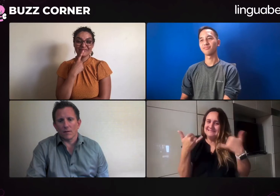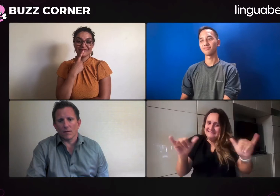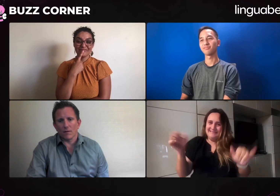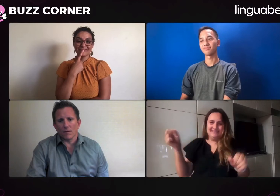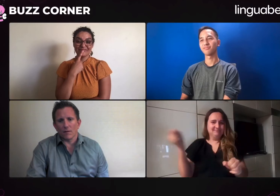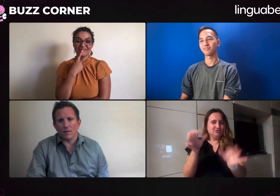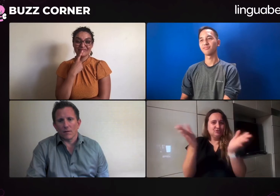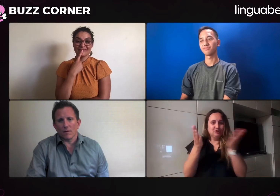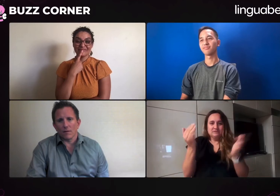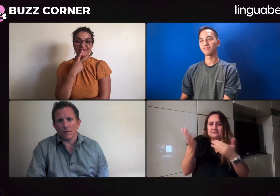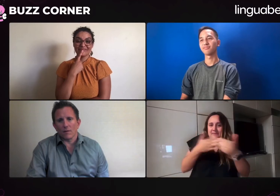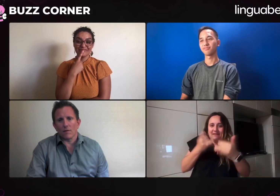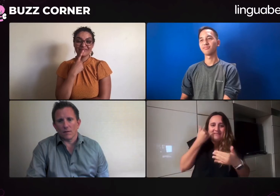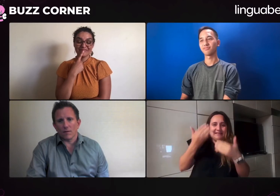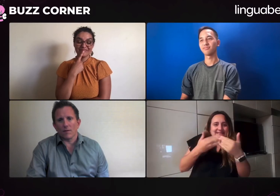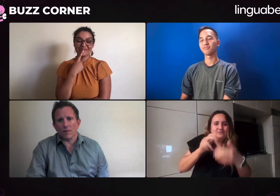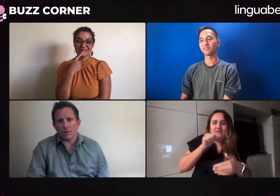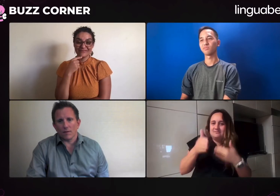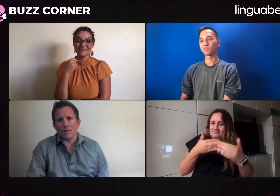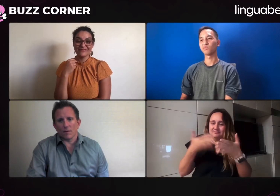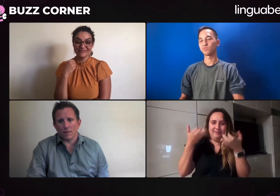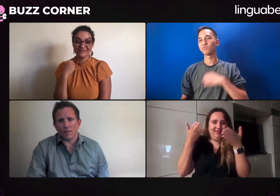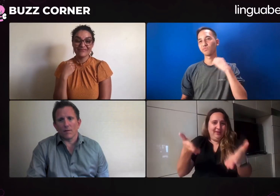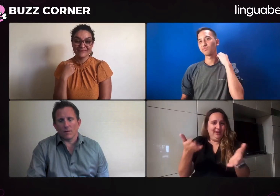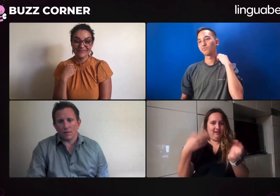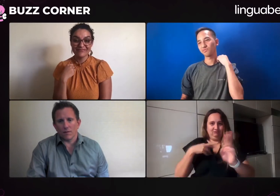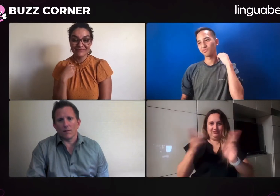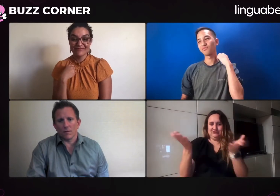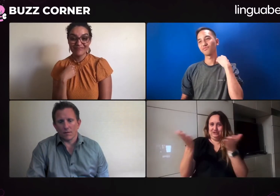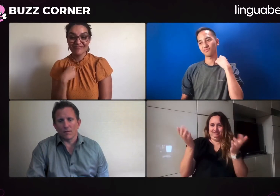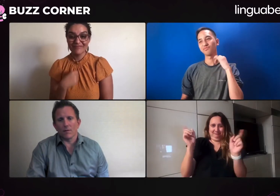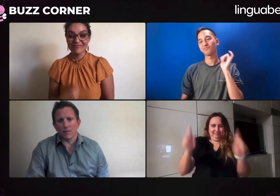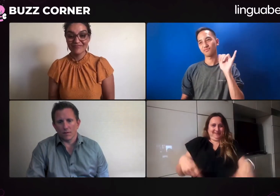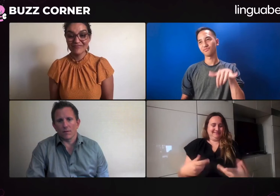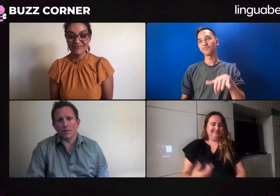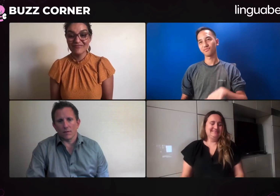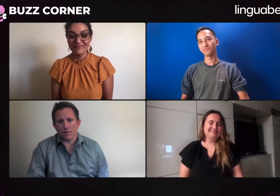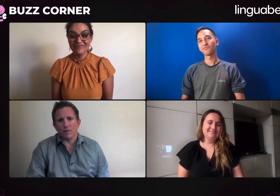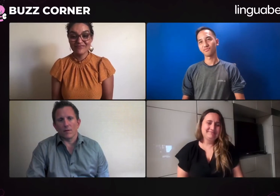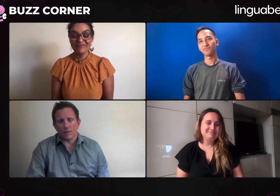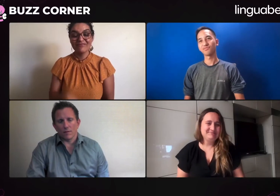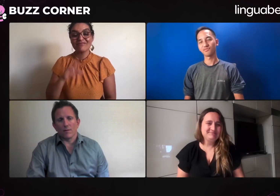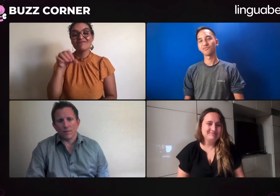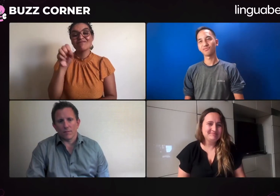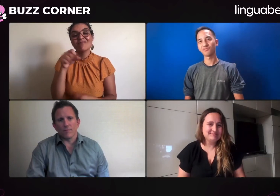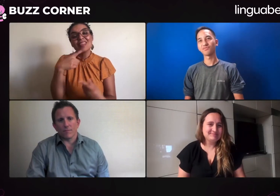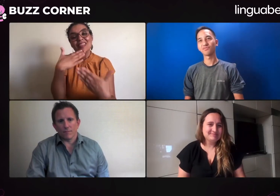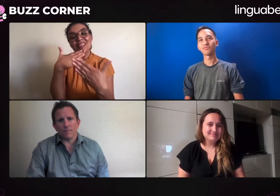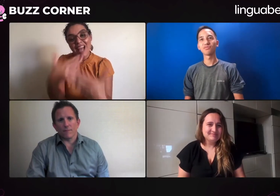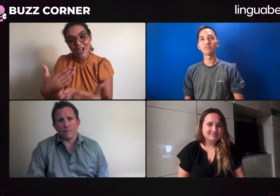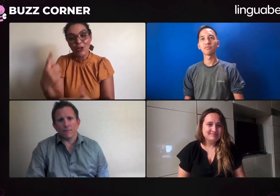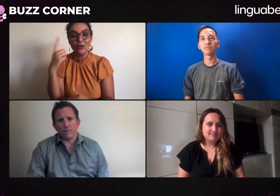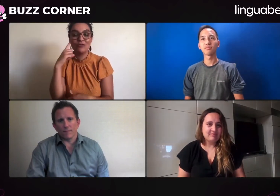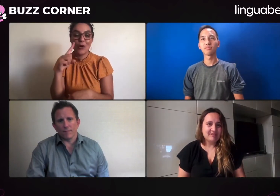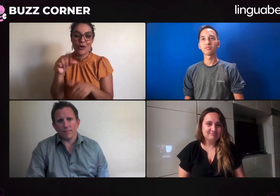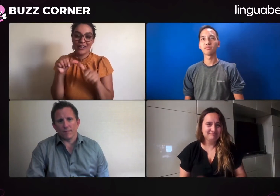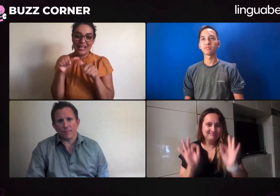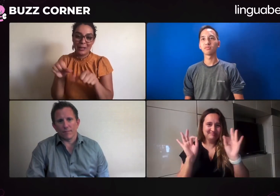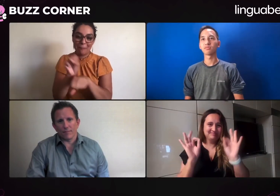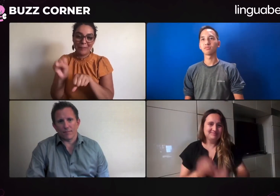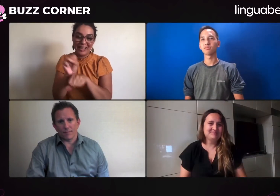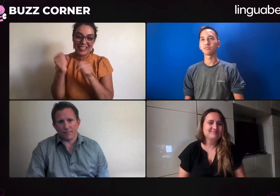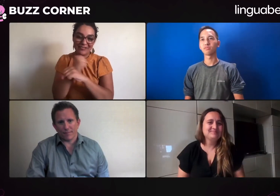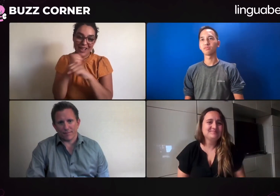job away from a deaf person? Could do that. We are trying to provide a service. And so we are ready to serve, and hearing people need to be a part of that